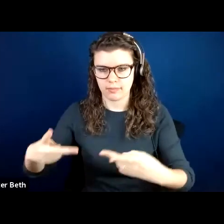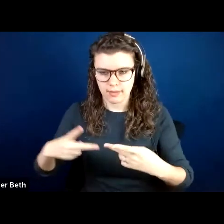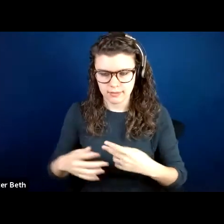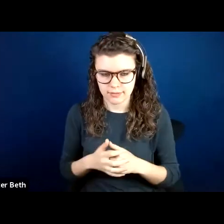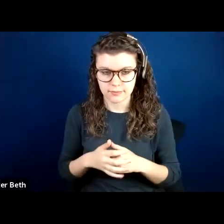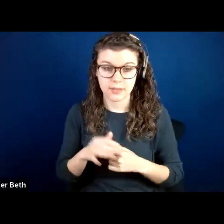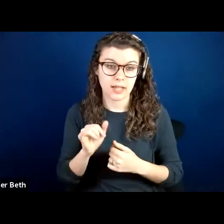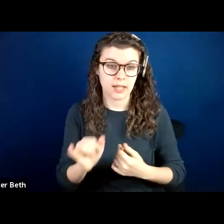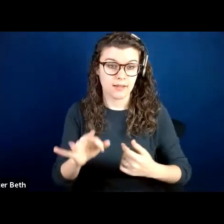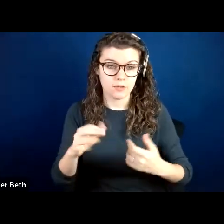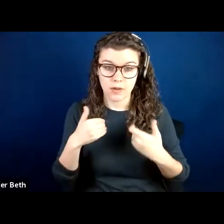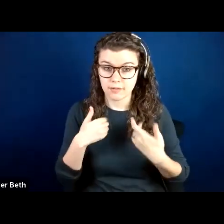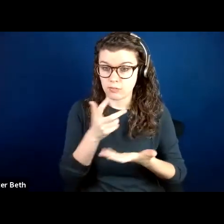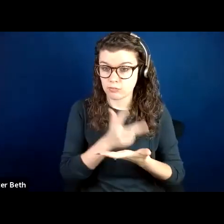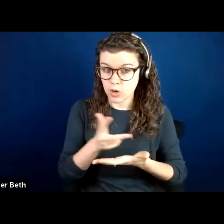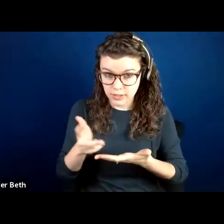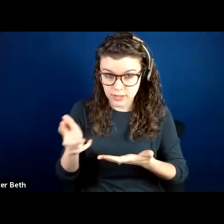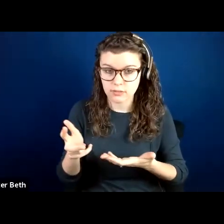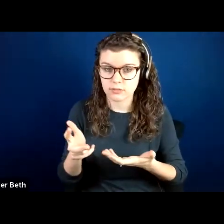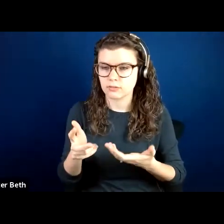parking spots, and that applies not only to